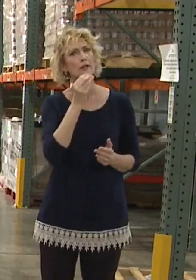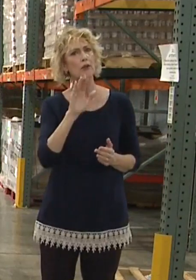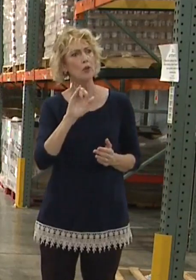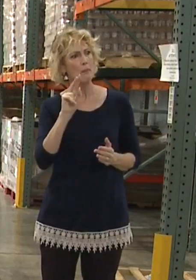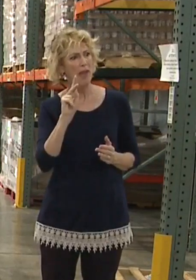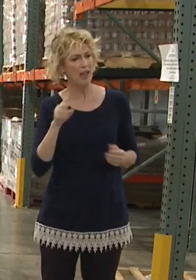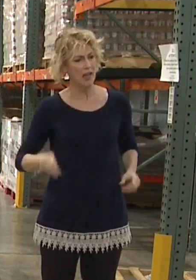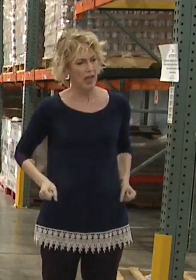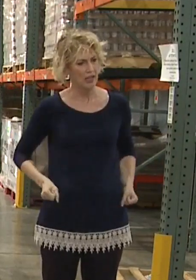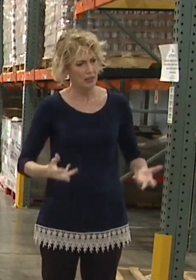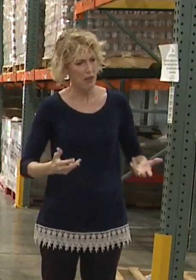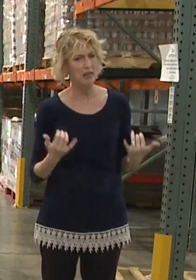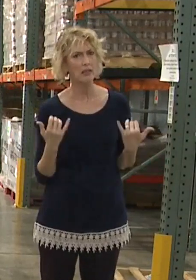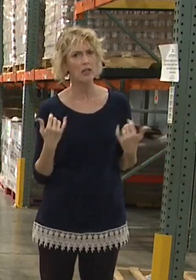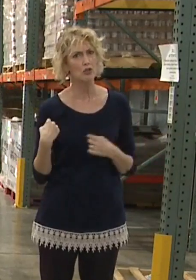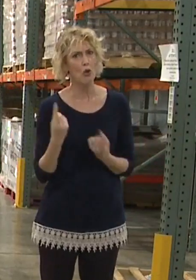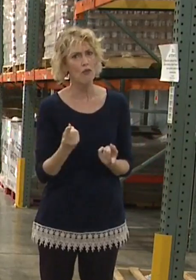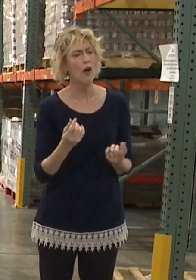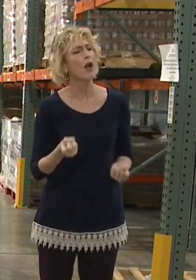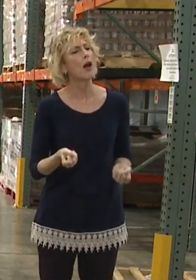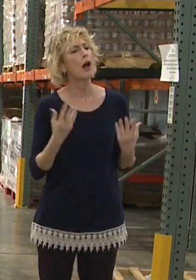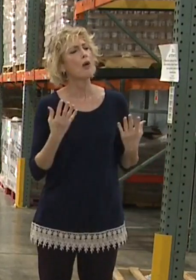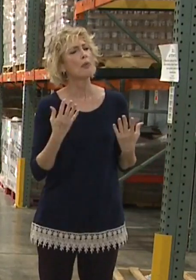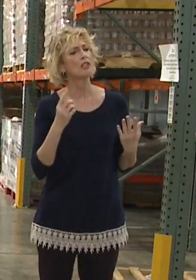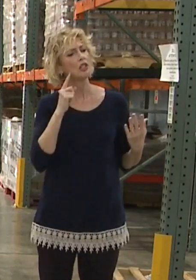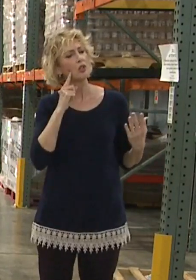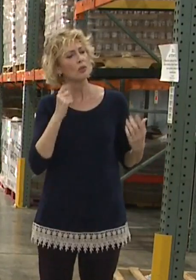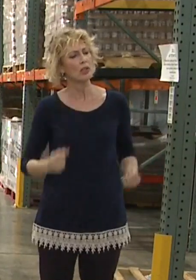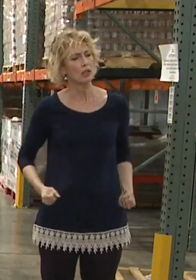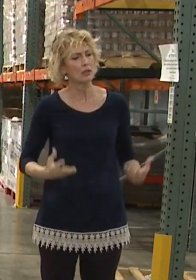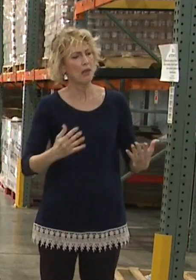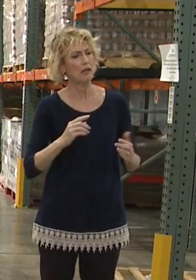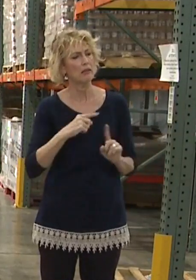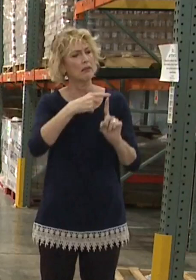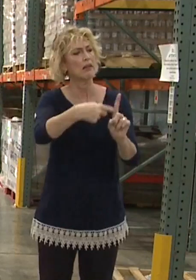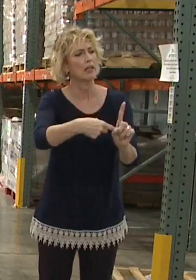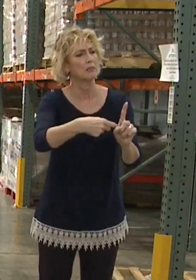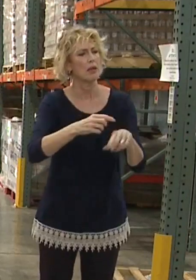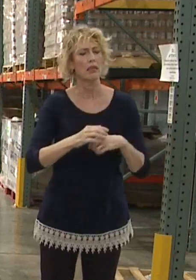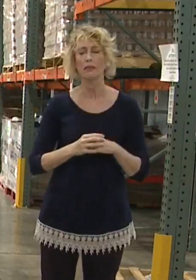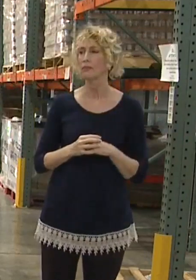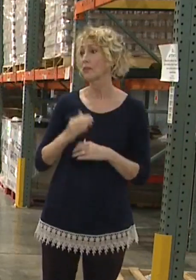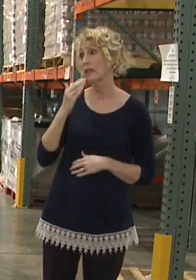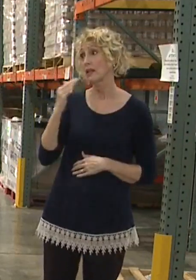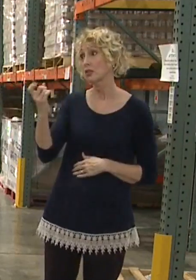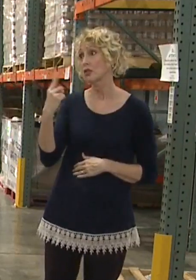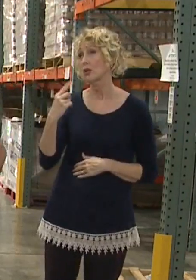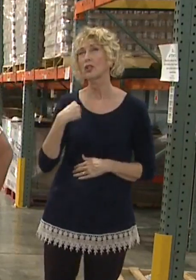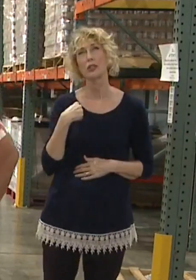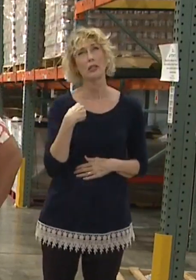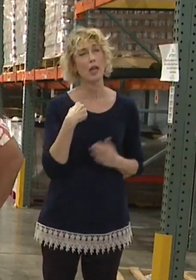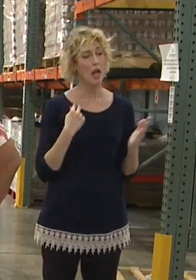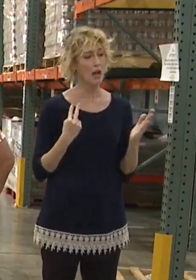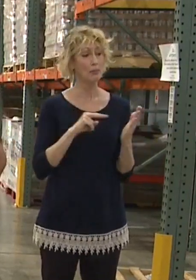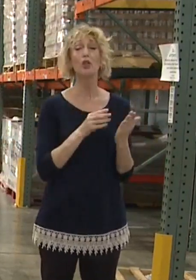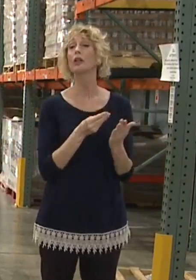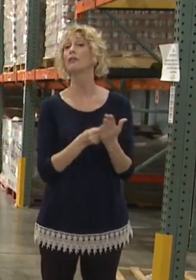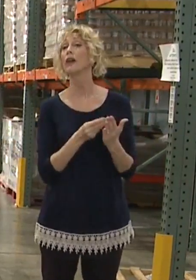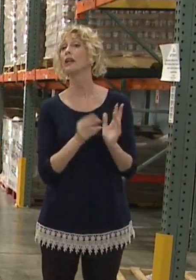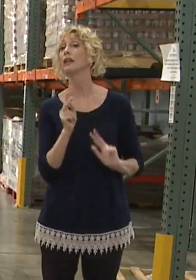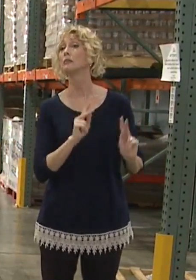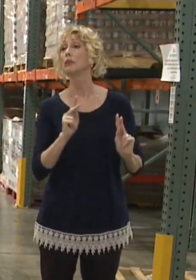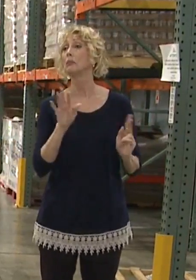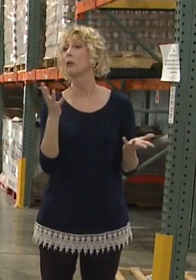meet the increased need? And how much do you expect to spend in the next month? That's a good question, Casey. I'm looking at my finance people. It's